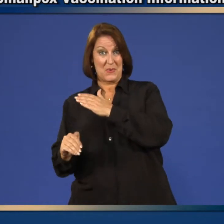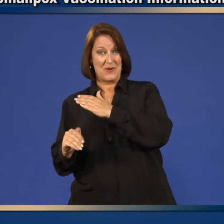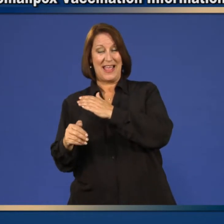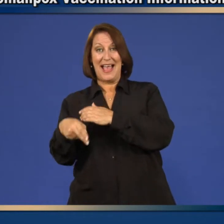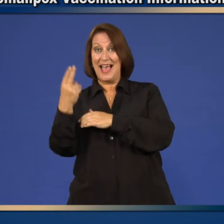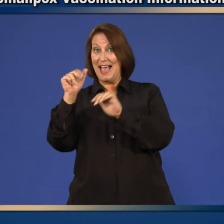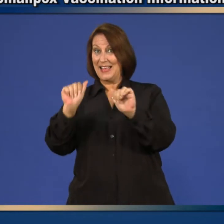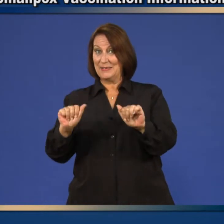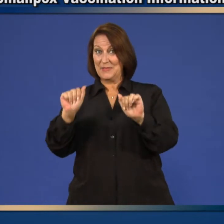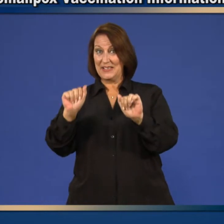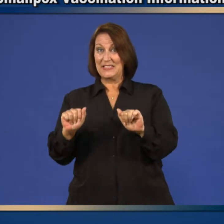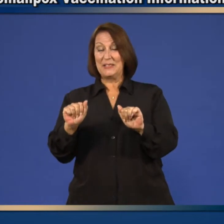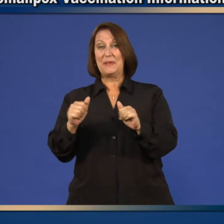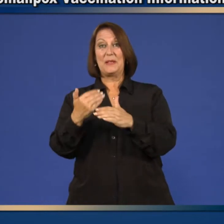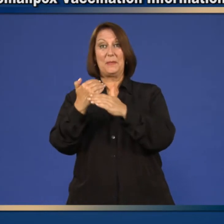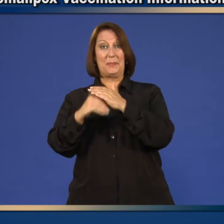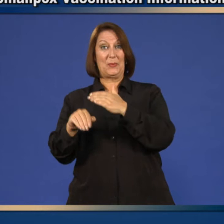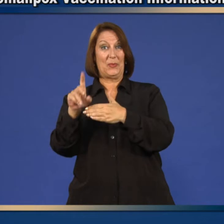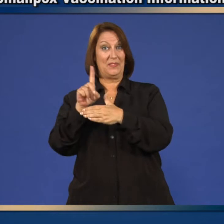defects?